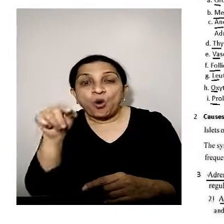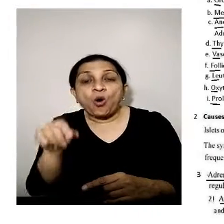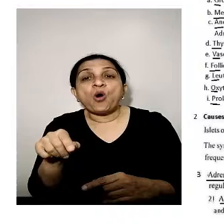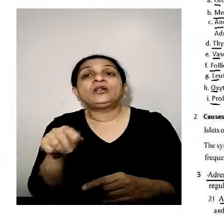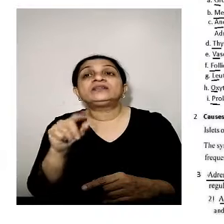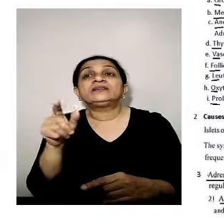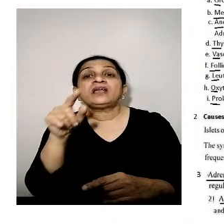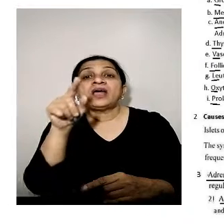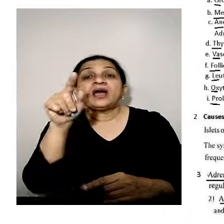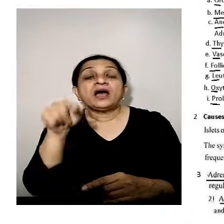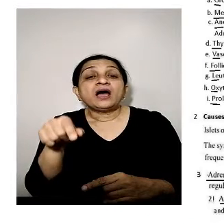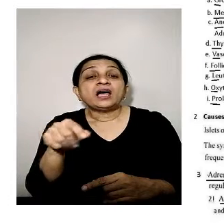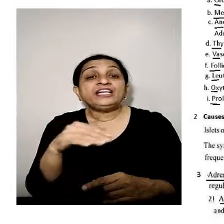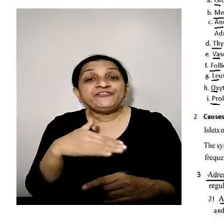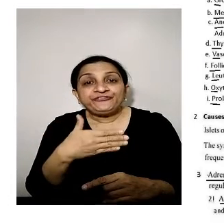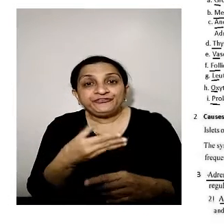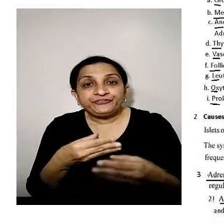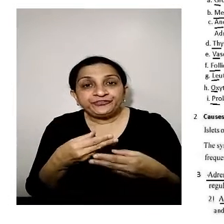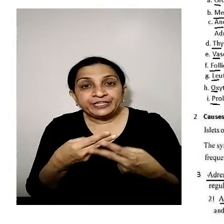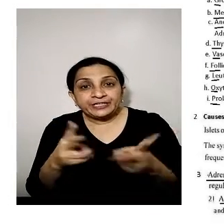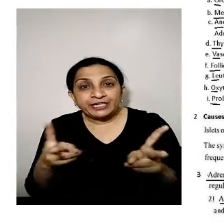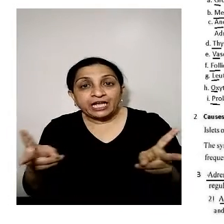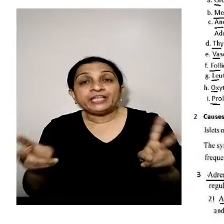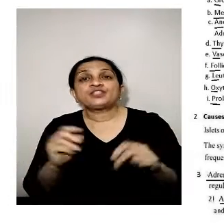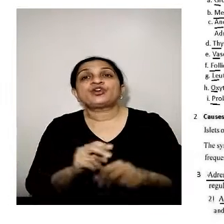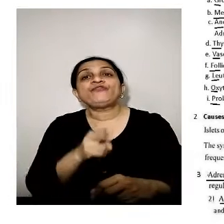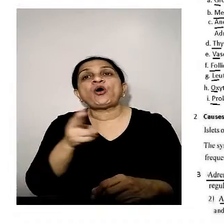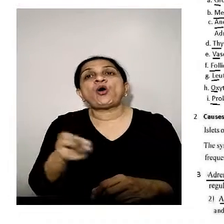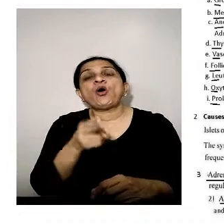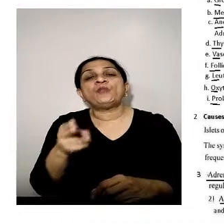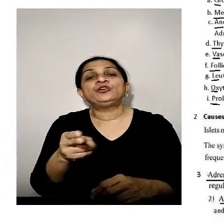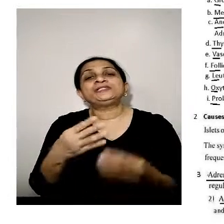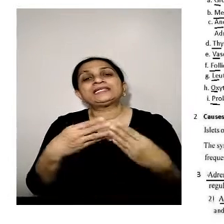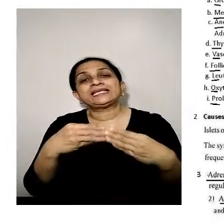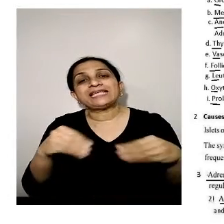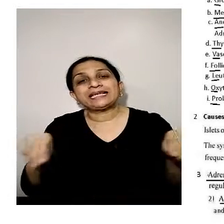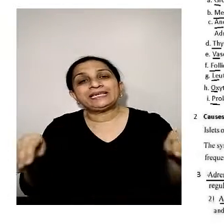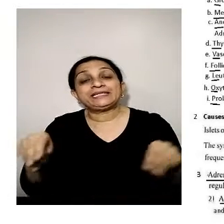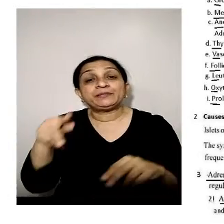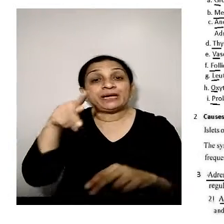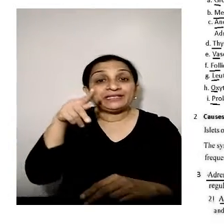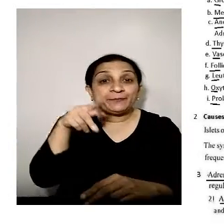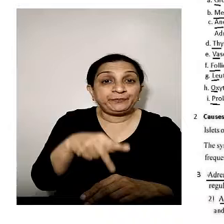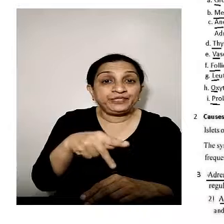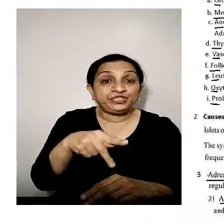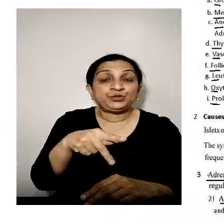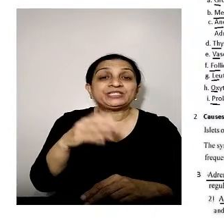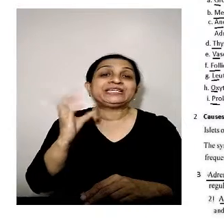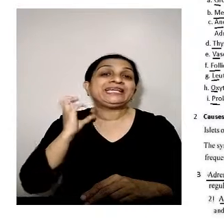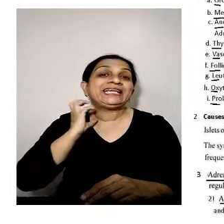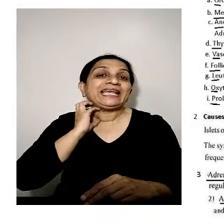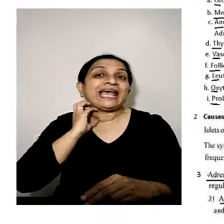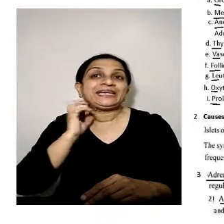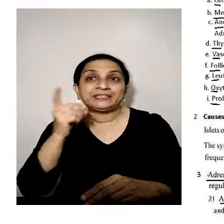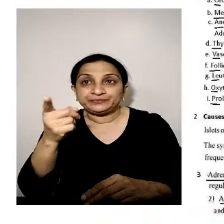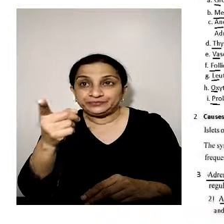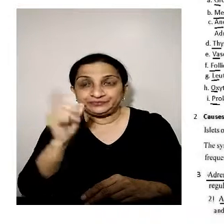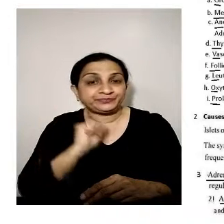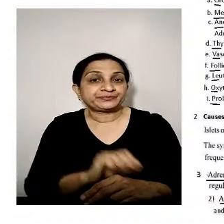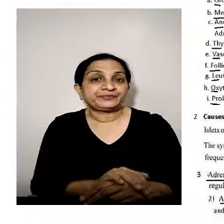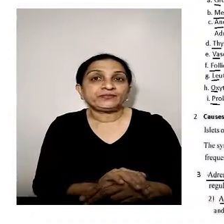of all the different kinds of hormones that are secreted by the pituitary